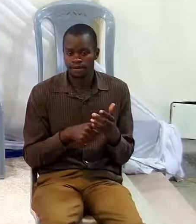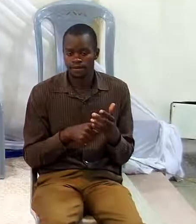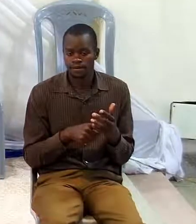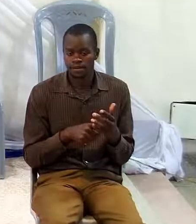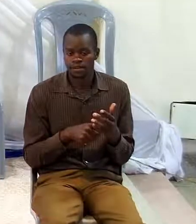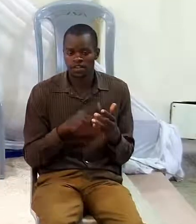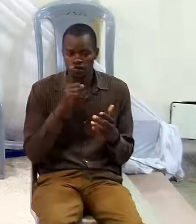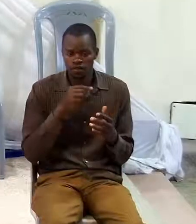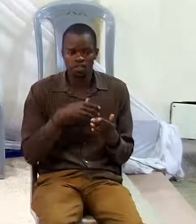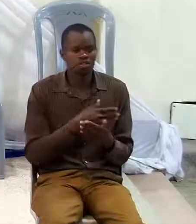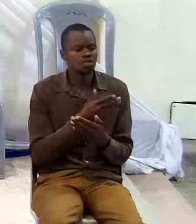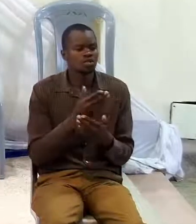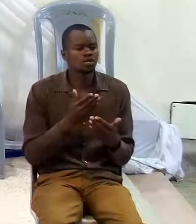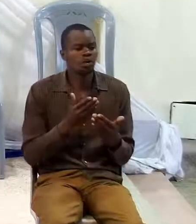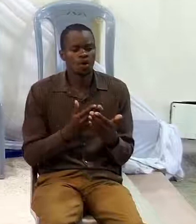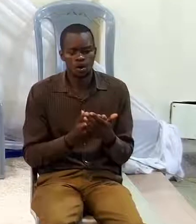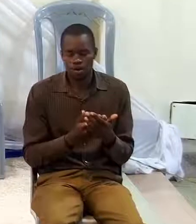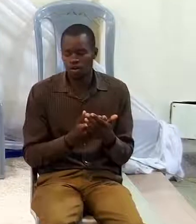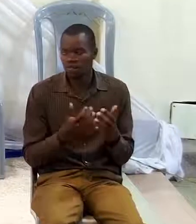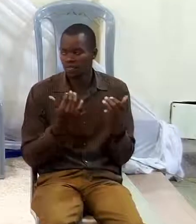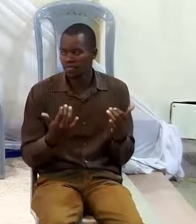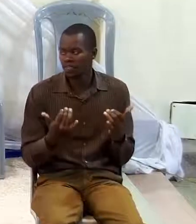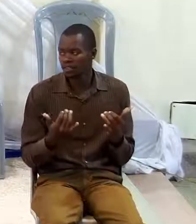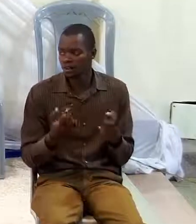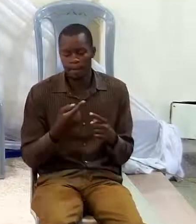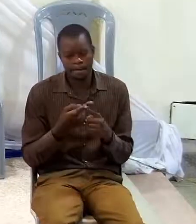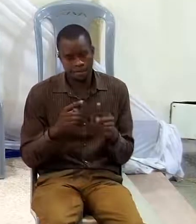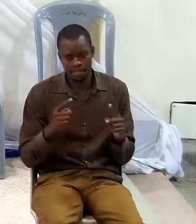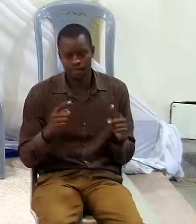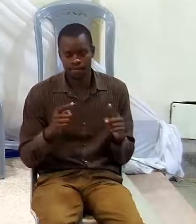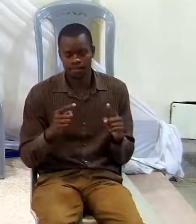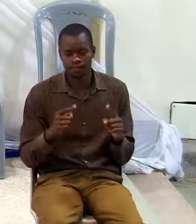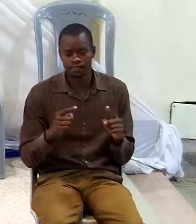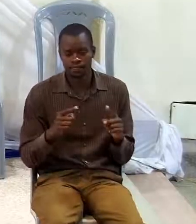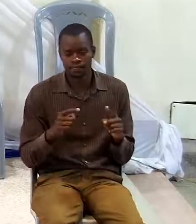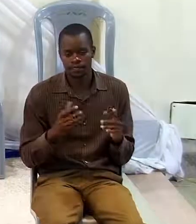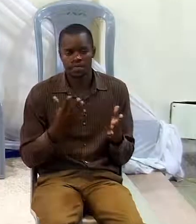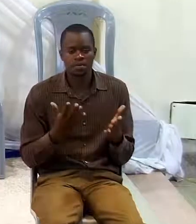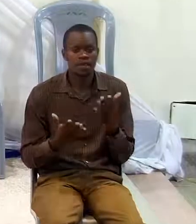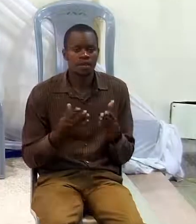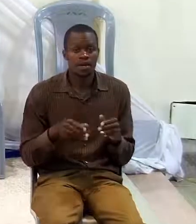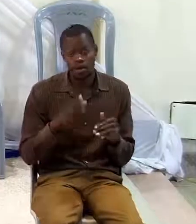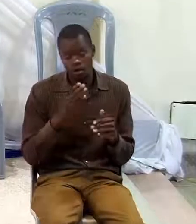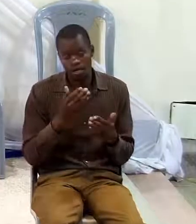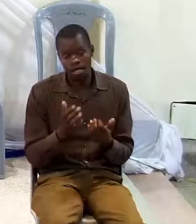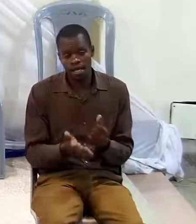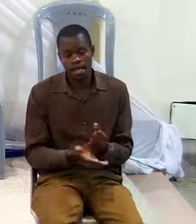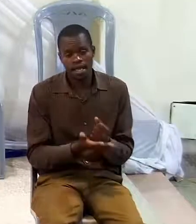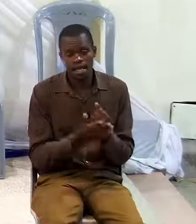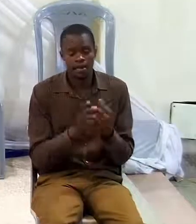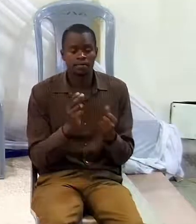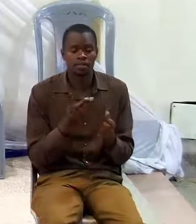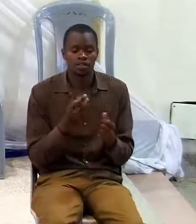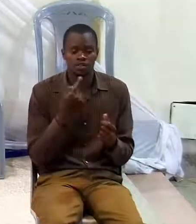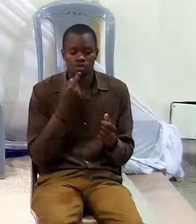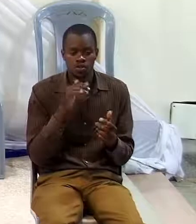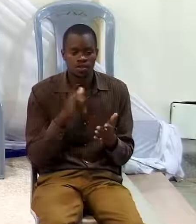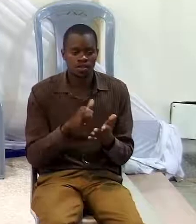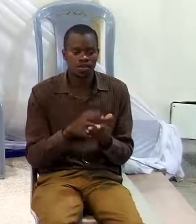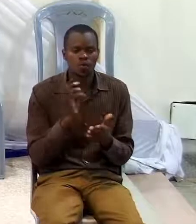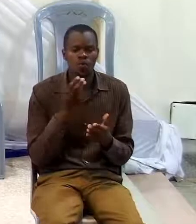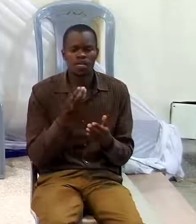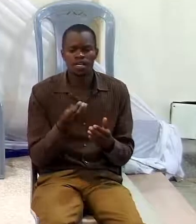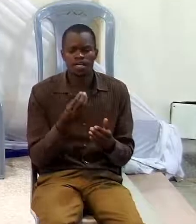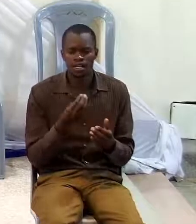questions, but may God help us so that we eat to the glory of